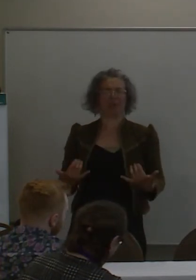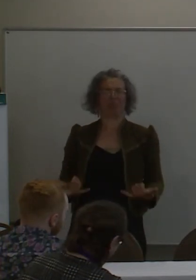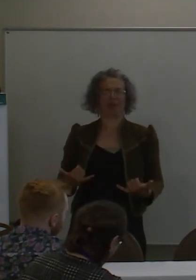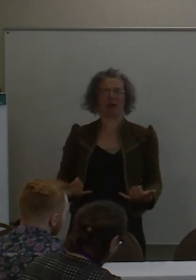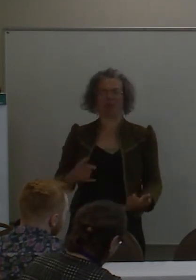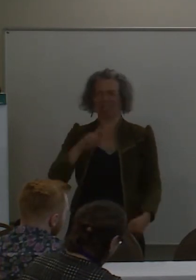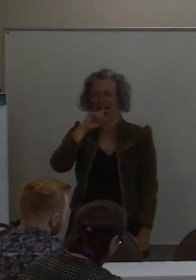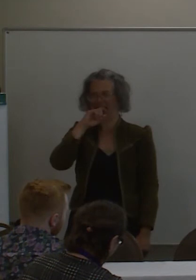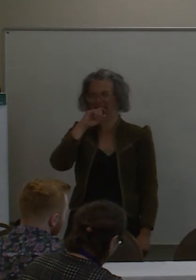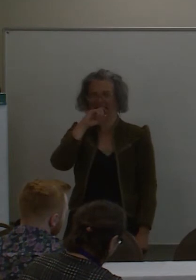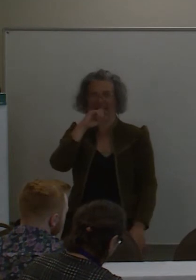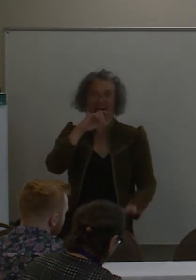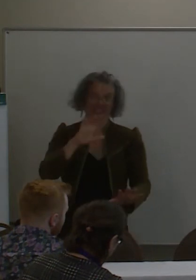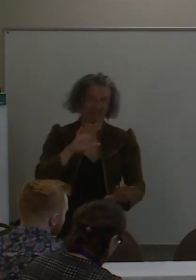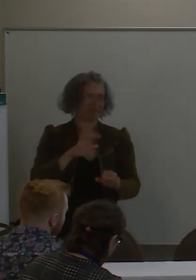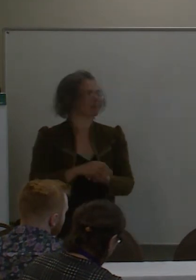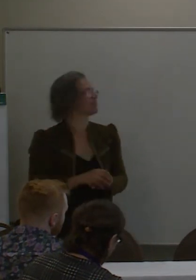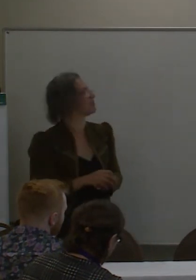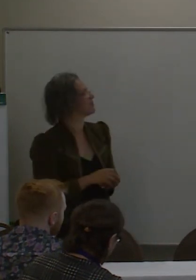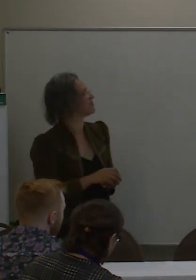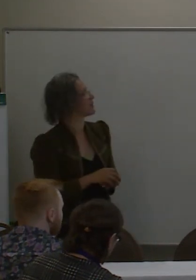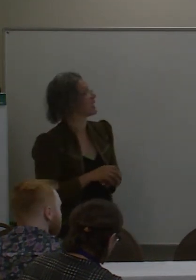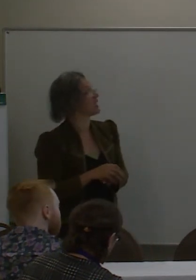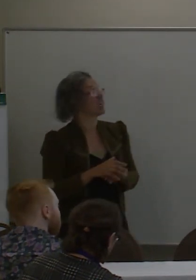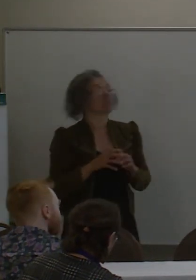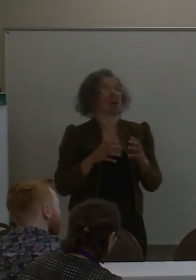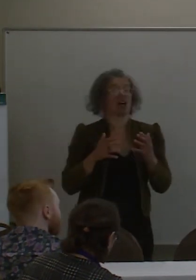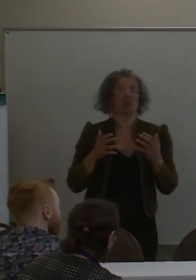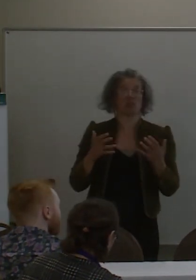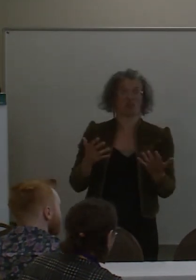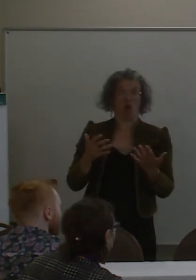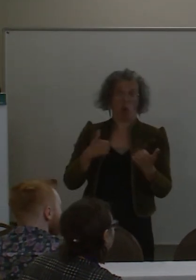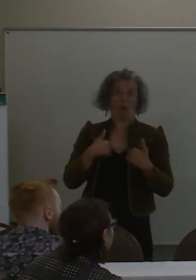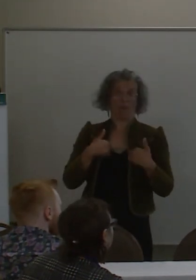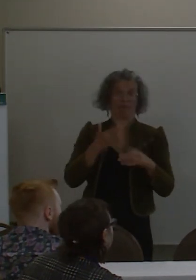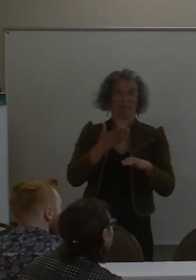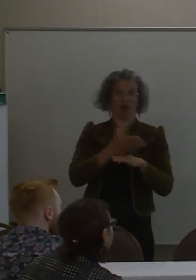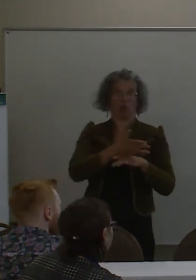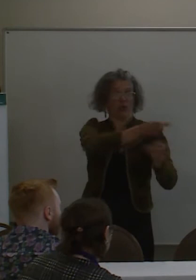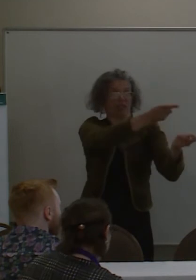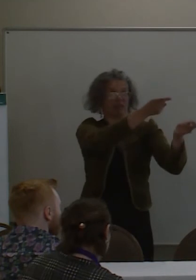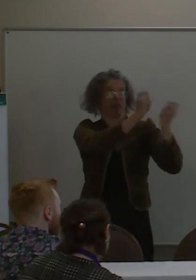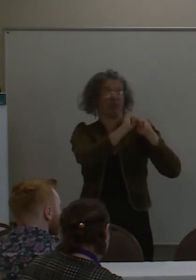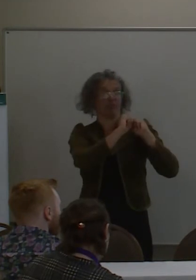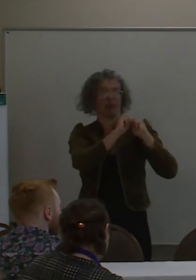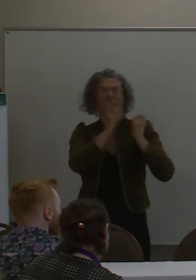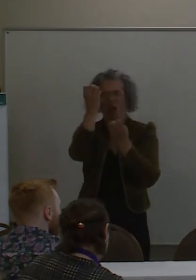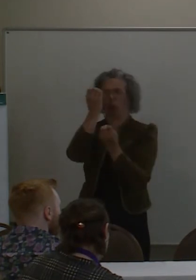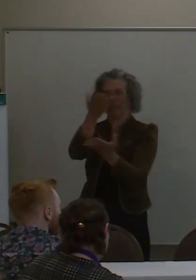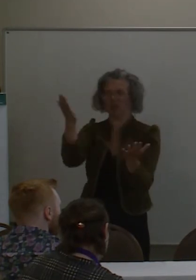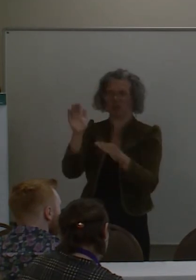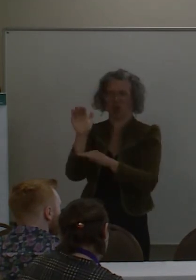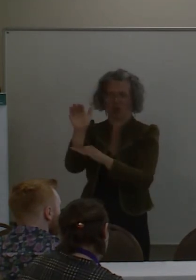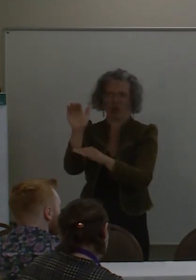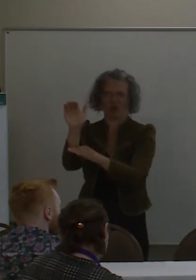So looking at the collections, and that's one of the things I've been really tasked at, and I will let you know, because of these